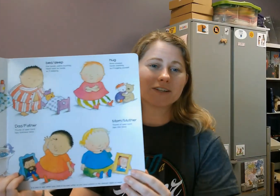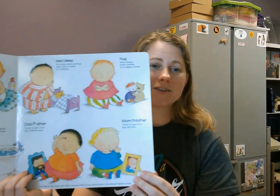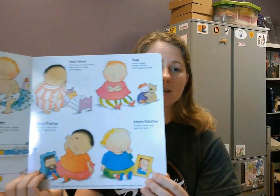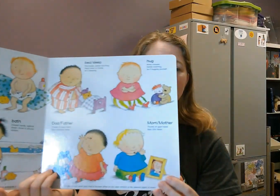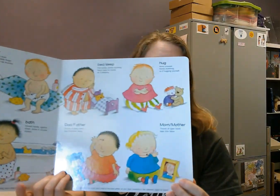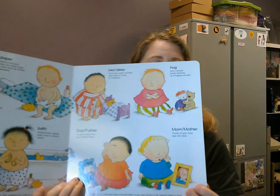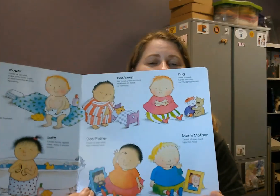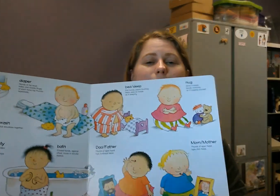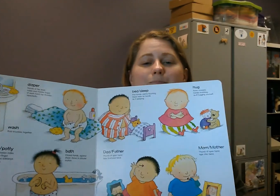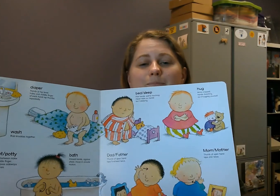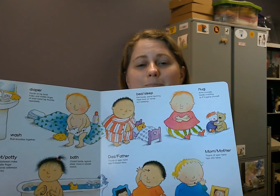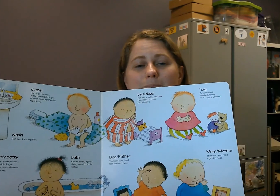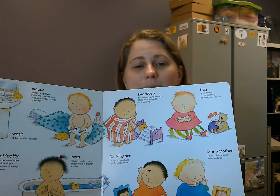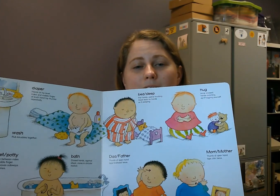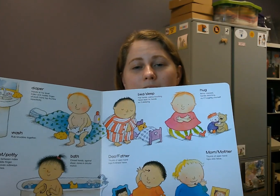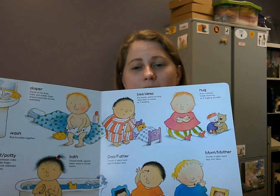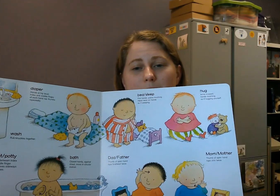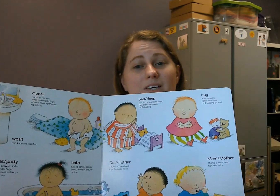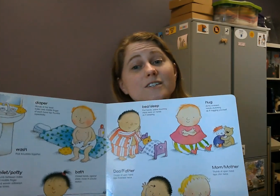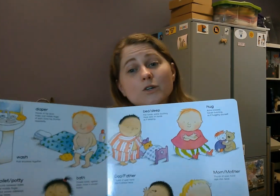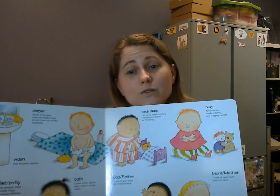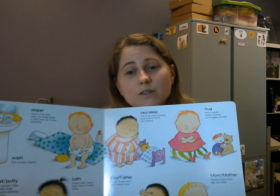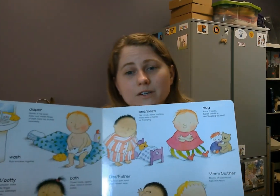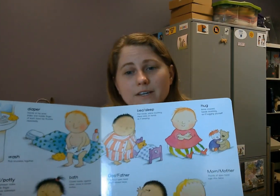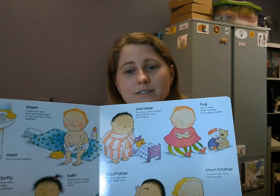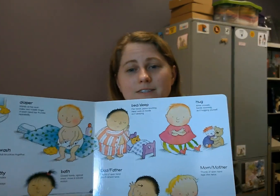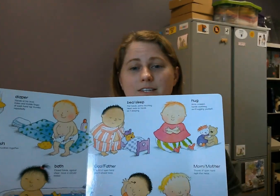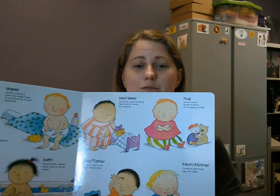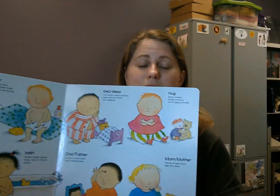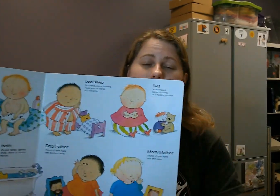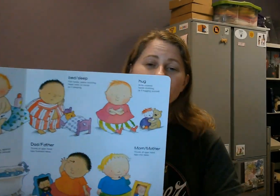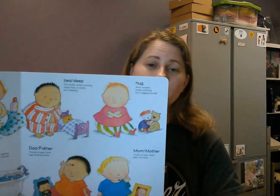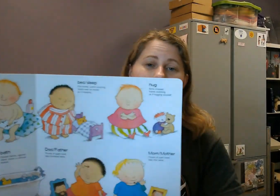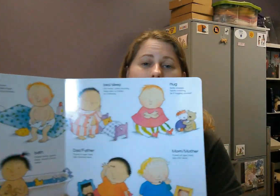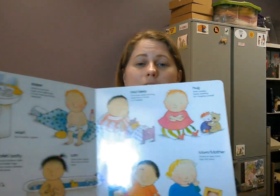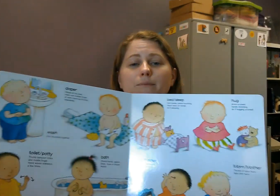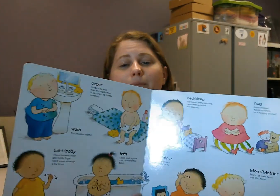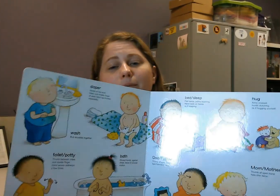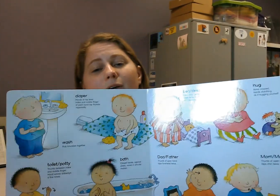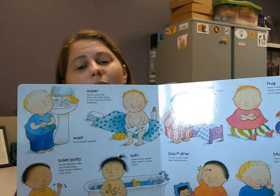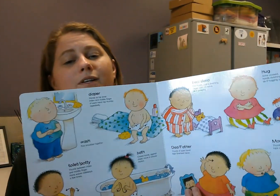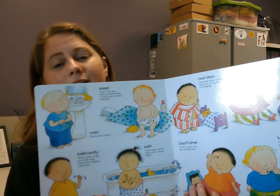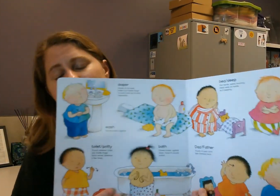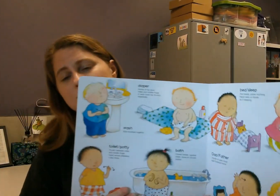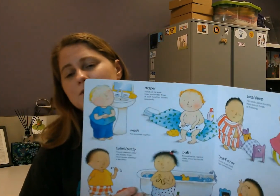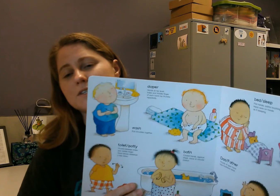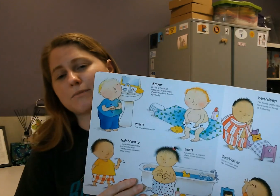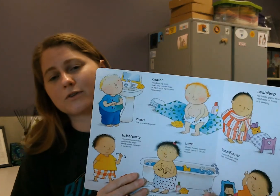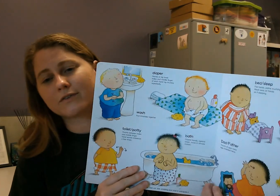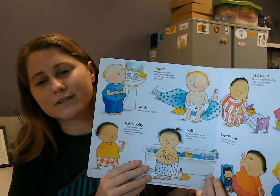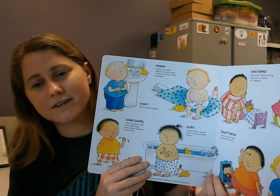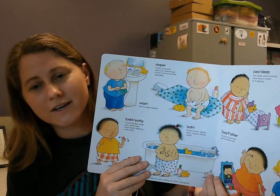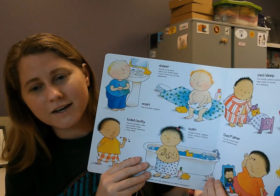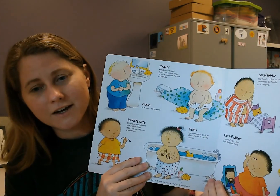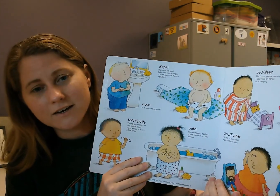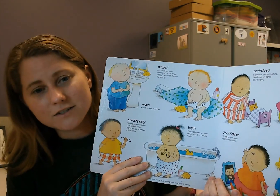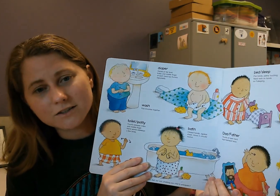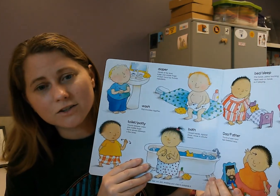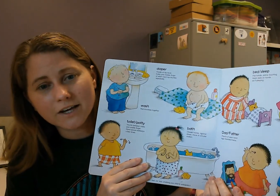little kids because it shows little kids. This would be a great one. Let me hold it so you can see both of us. To look